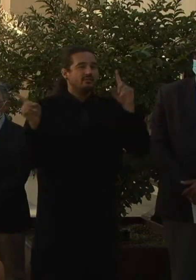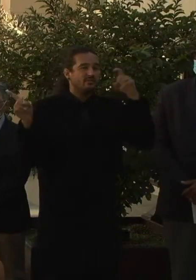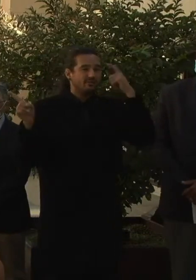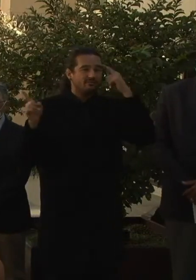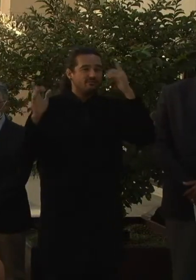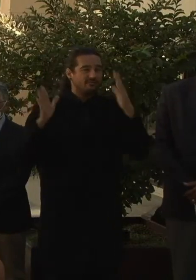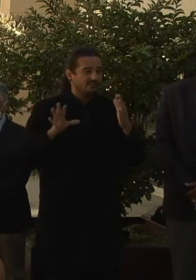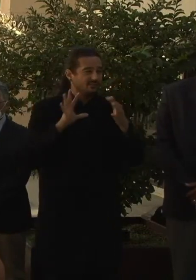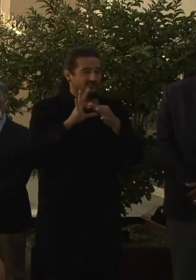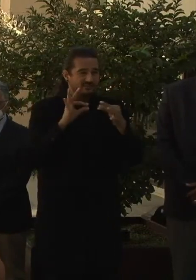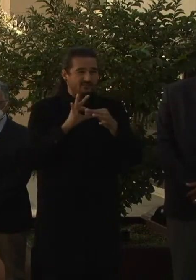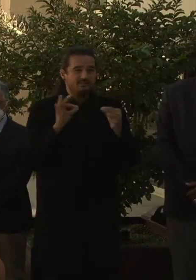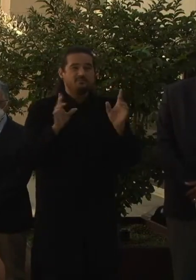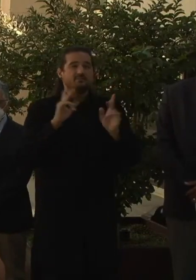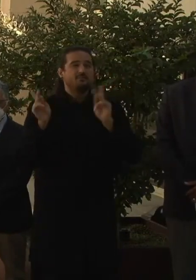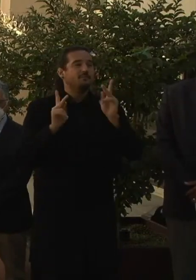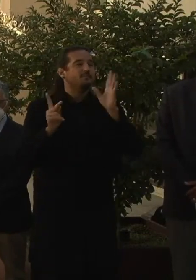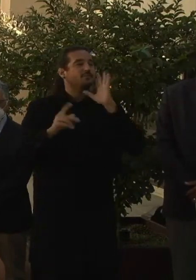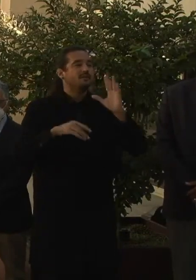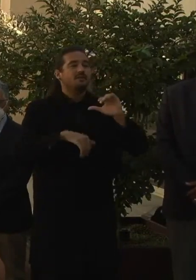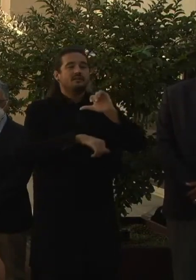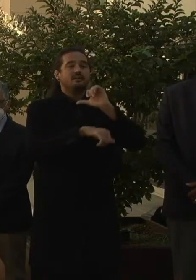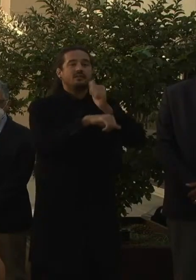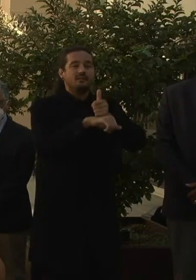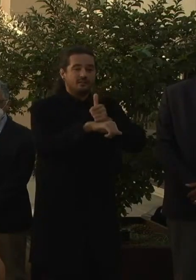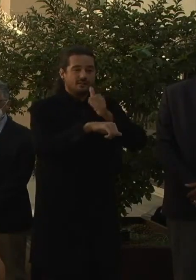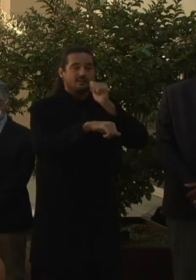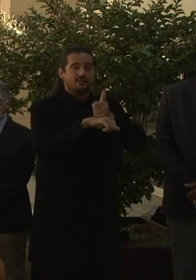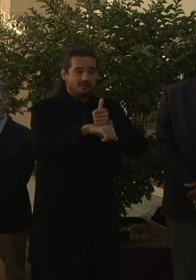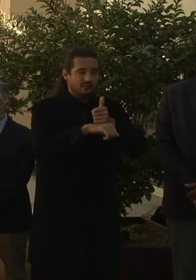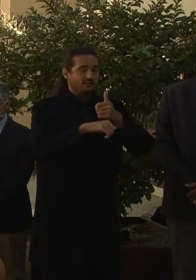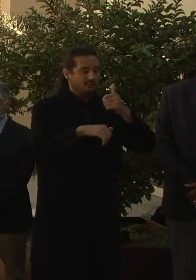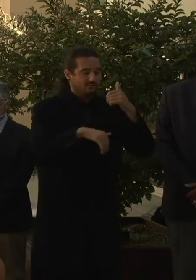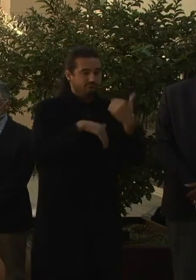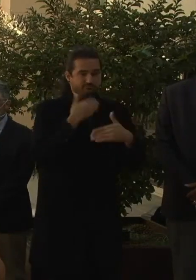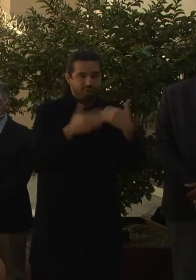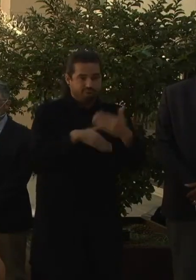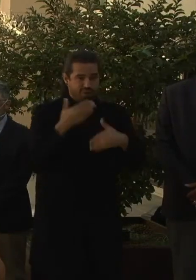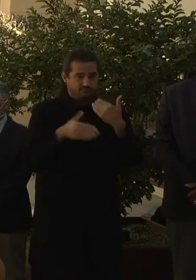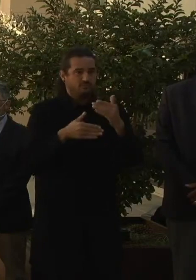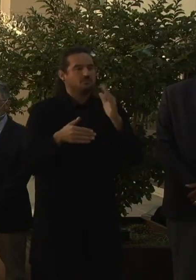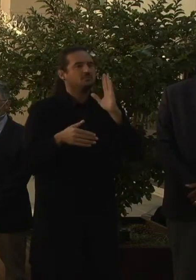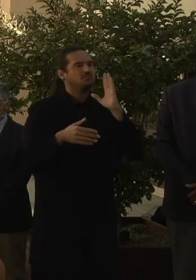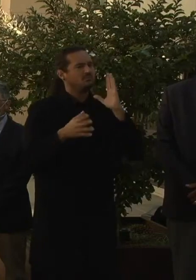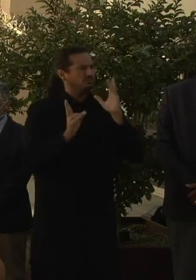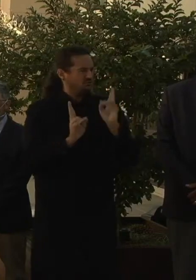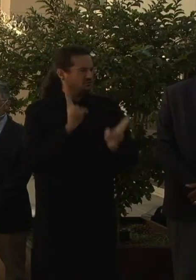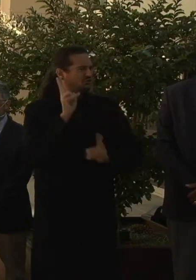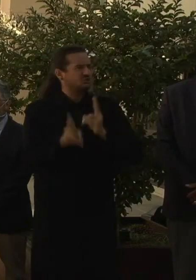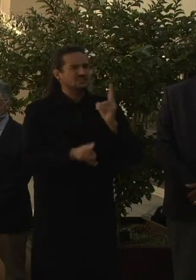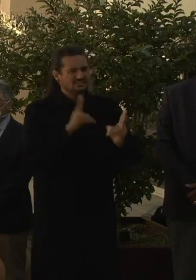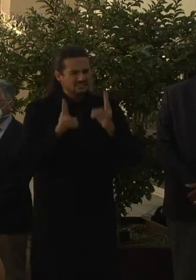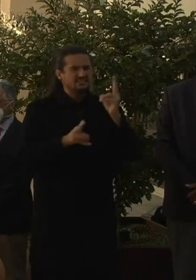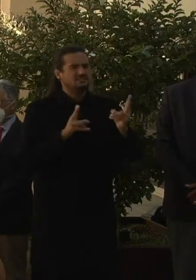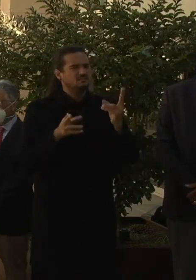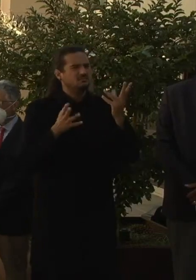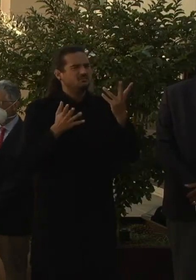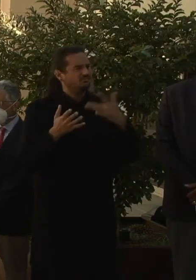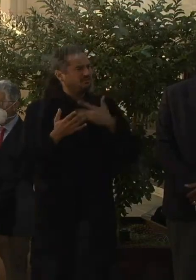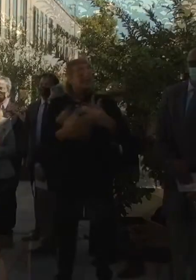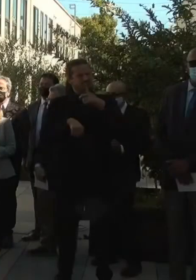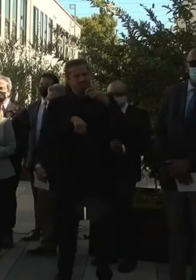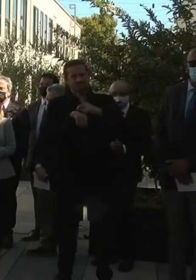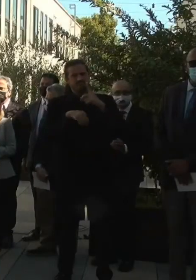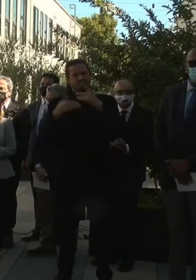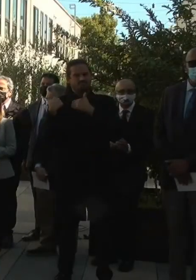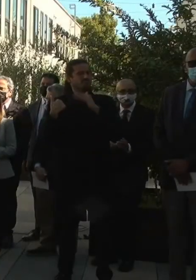and executing, it's to move with urgency, to move with a sense of responsibility, and that's exactly what we're doing.